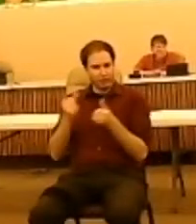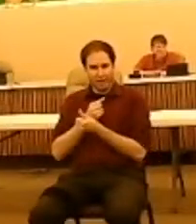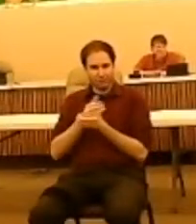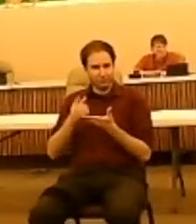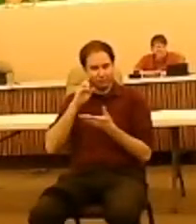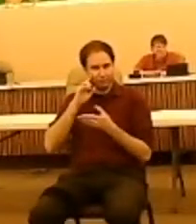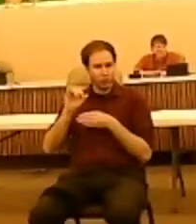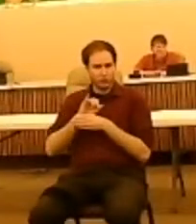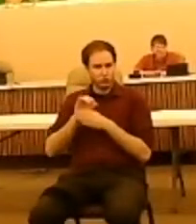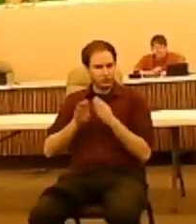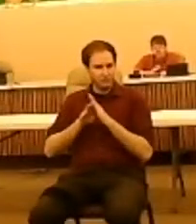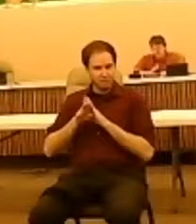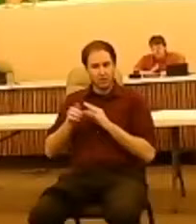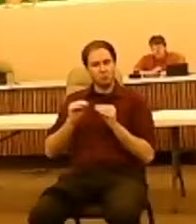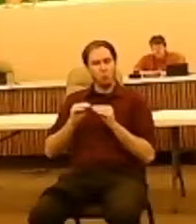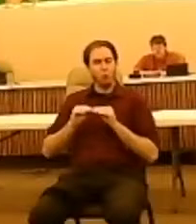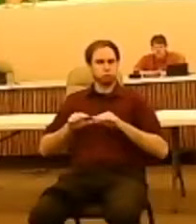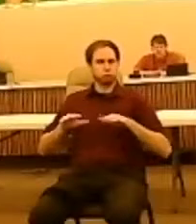Mhm. So,